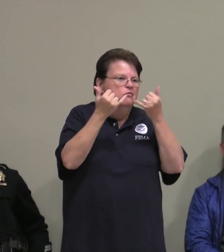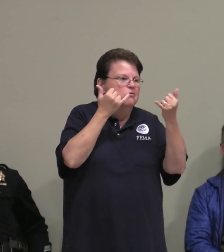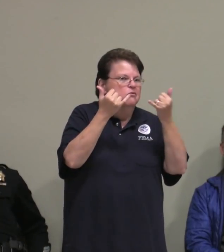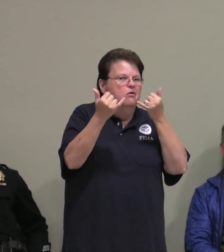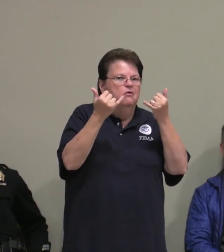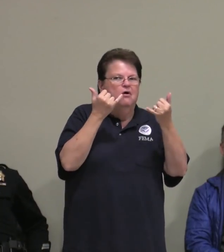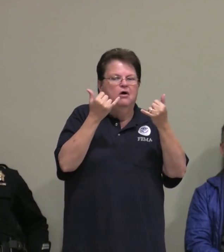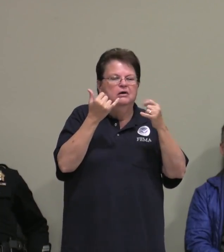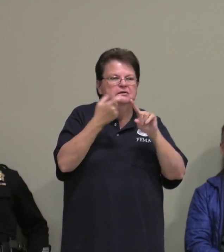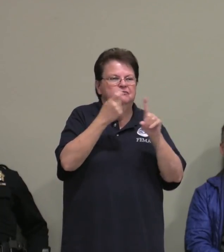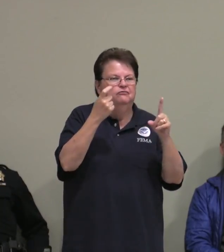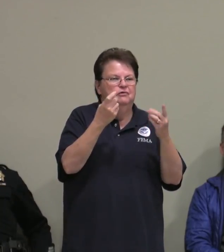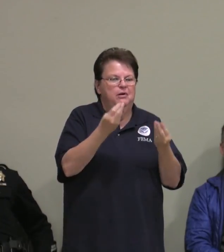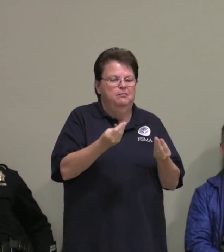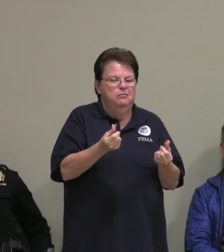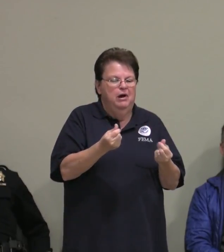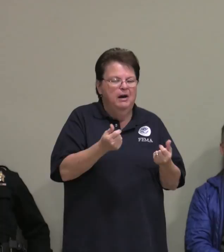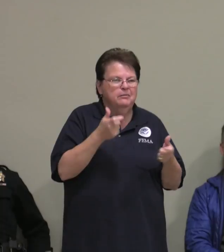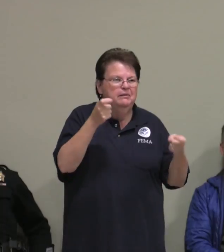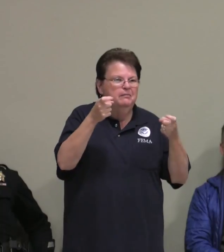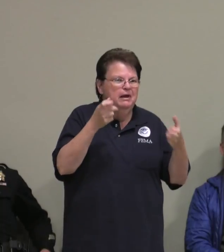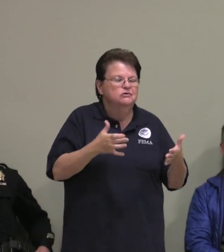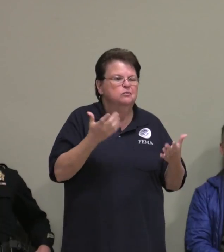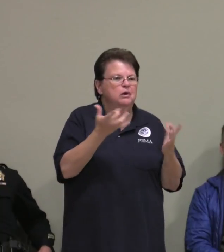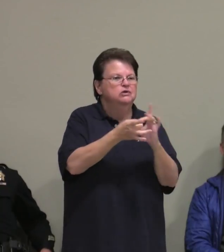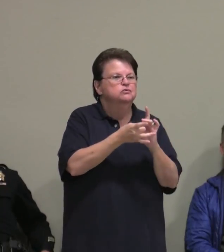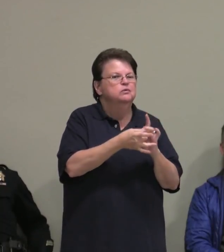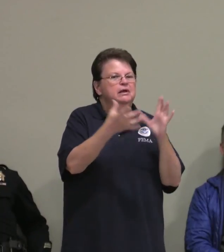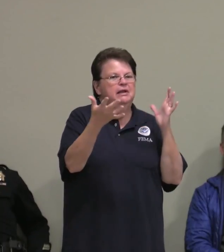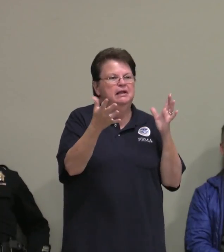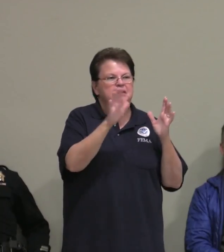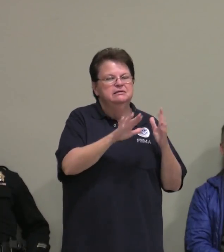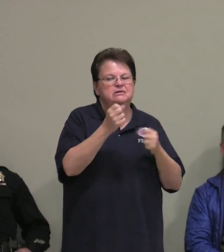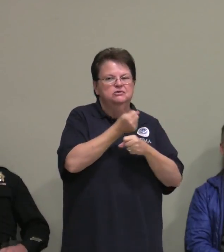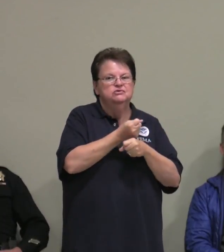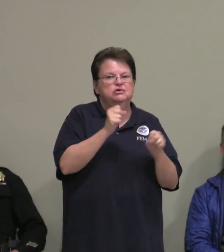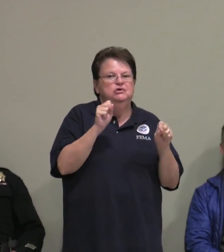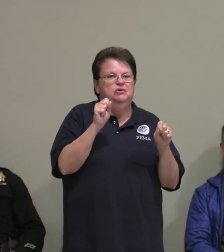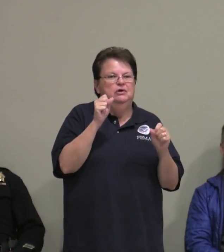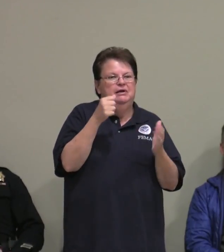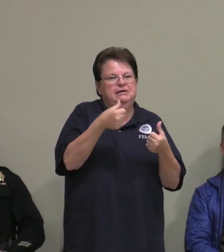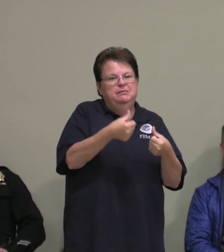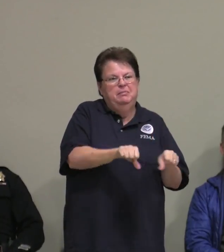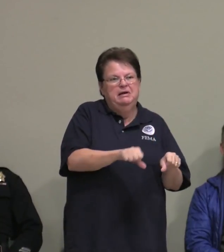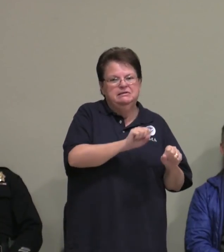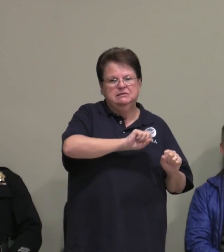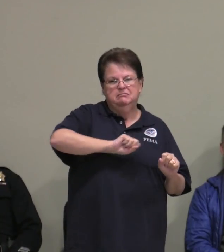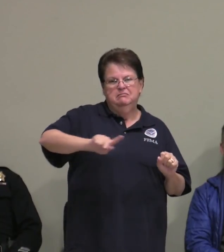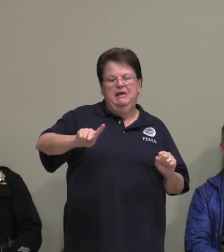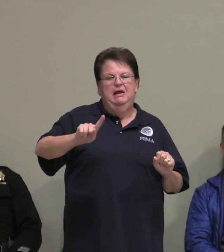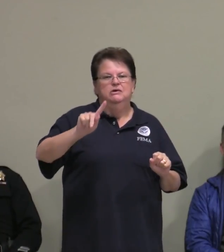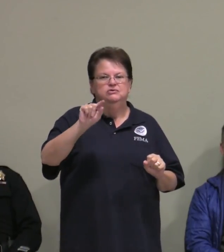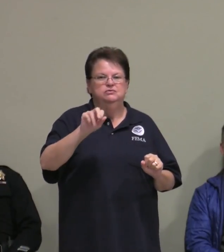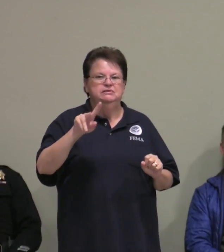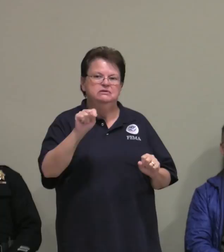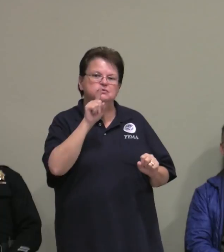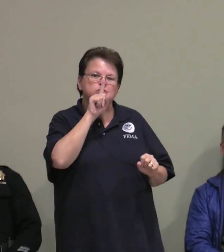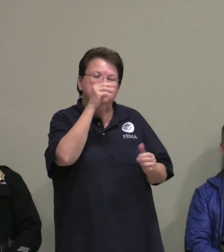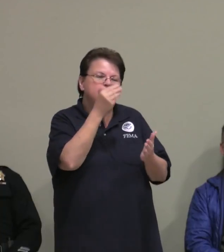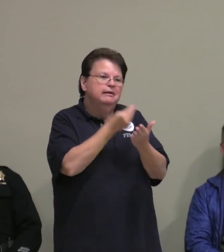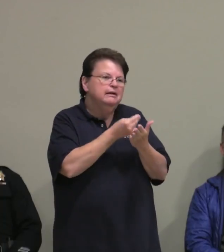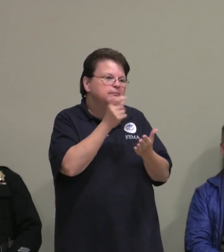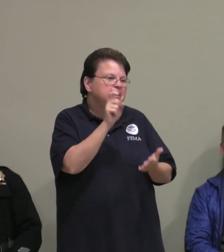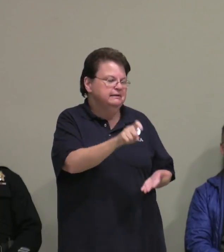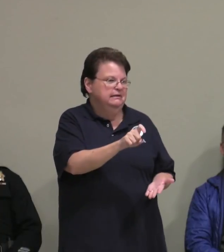from property managers wanting to release their security deposits back to tenants who really needed that